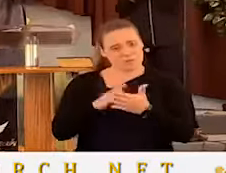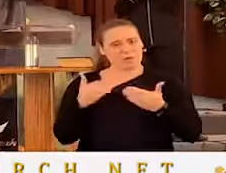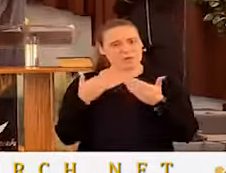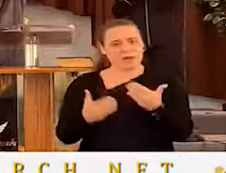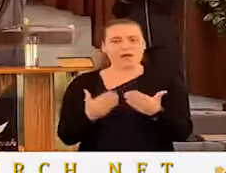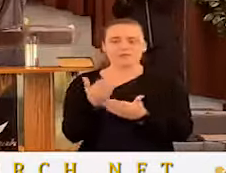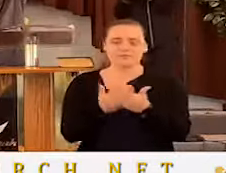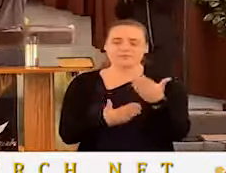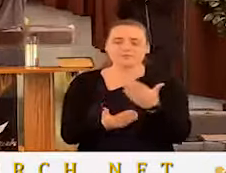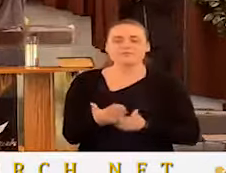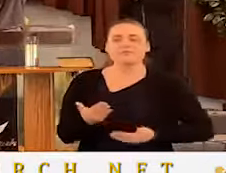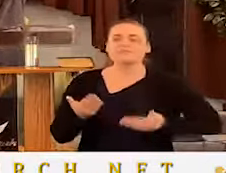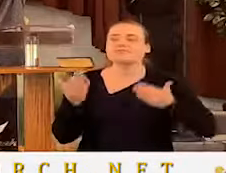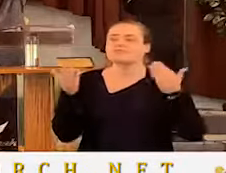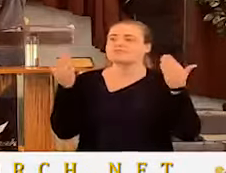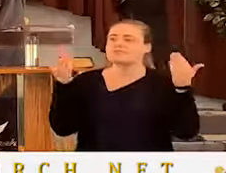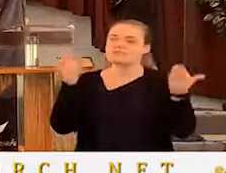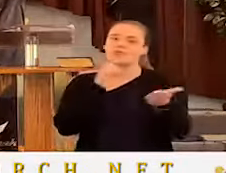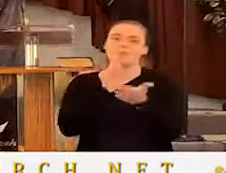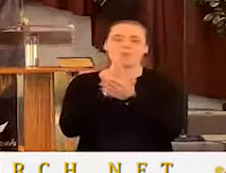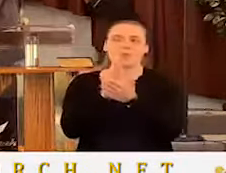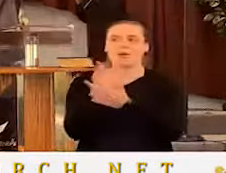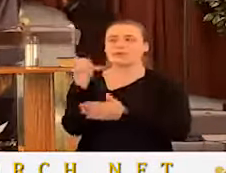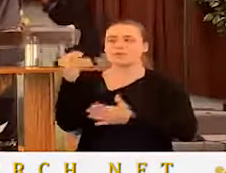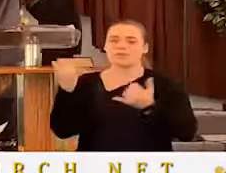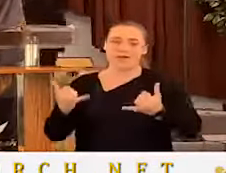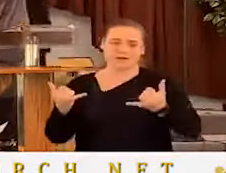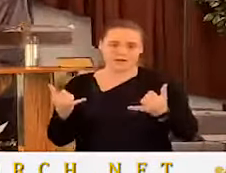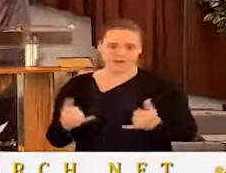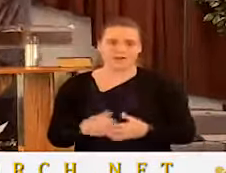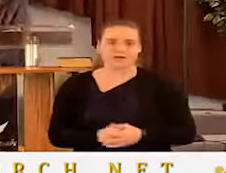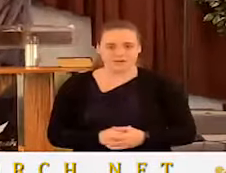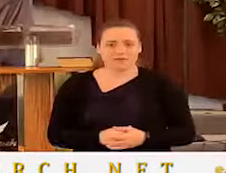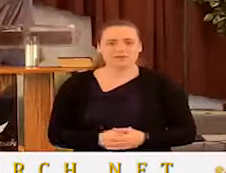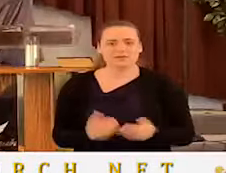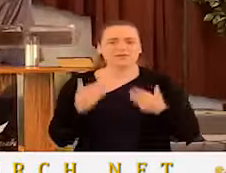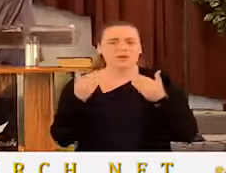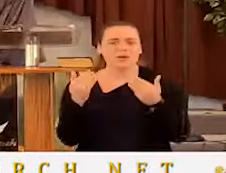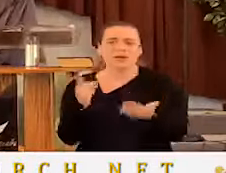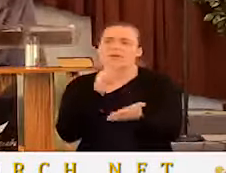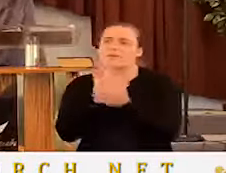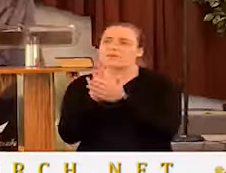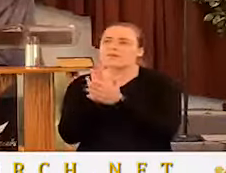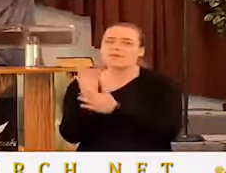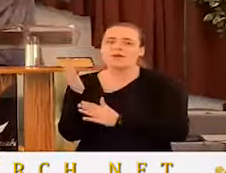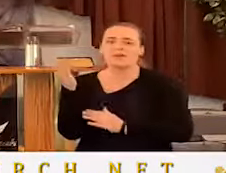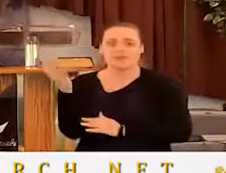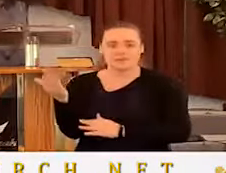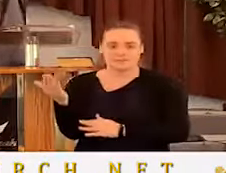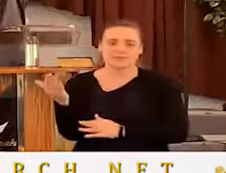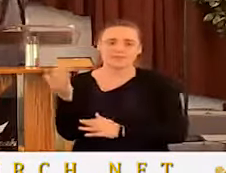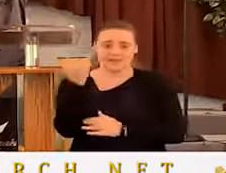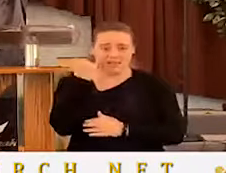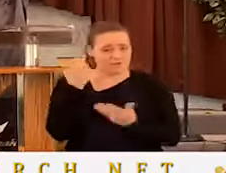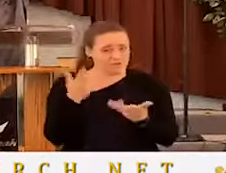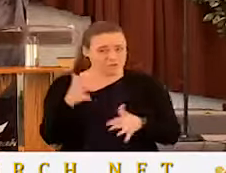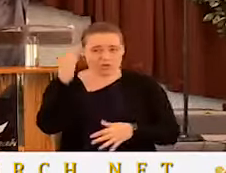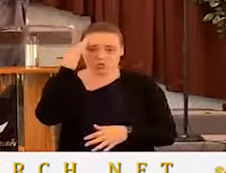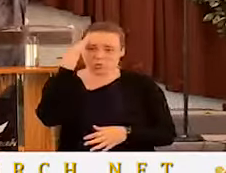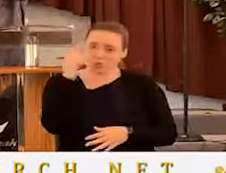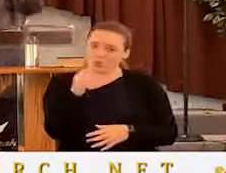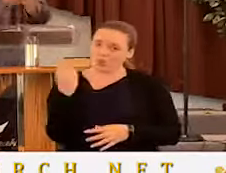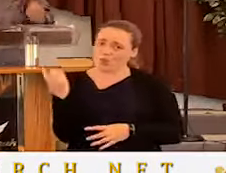and praise the right where you are. Praise the Lord. You are called up here to have a praise. And you know that you